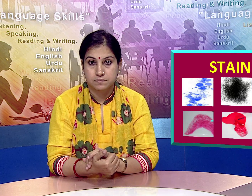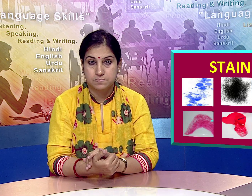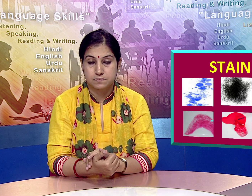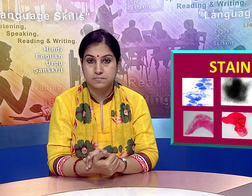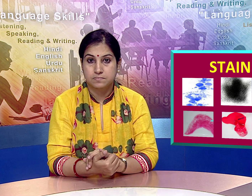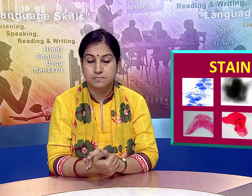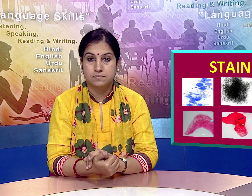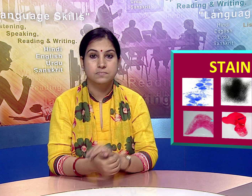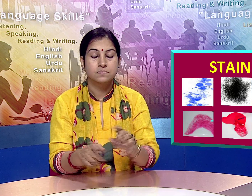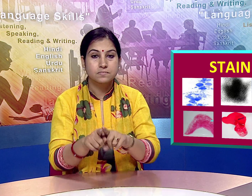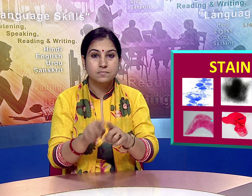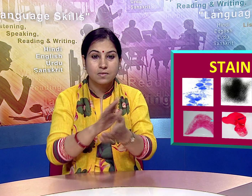hot water,